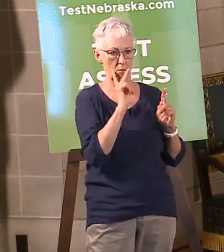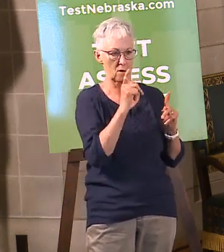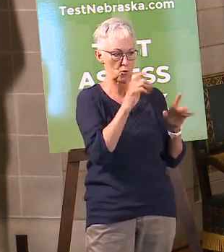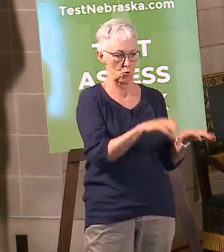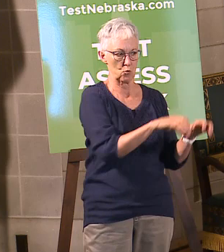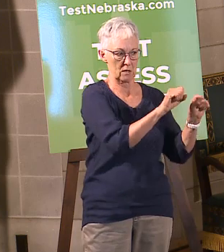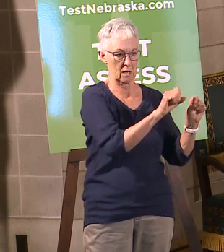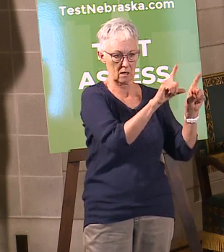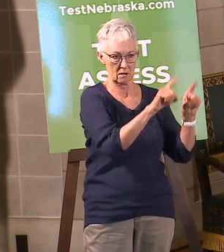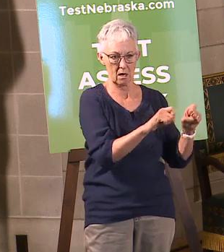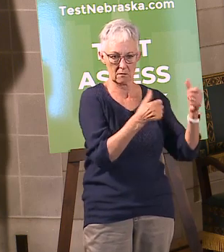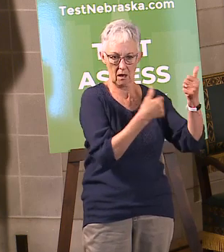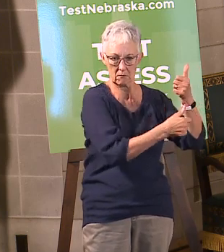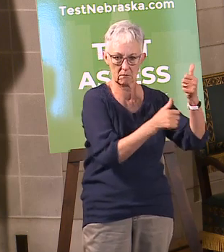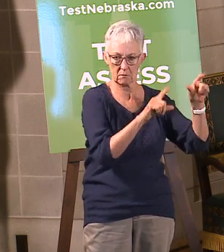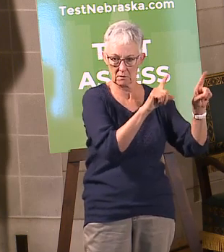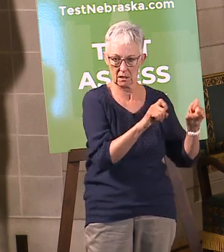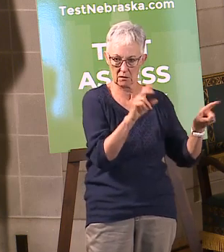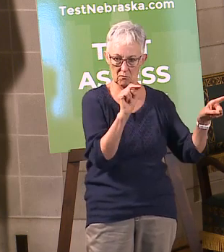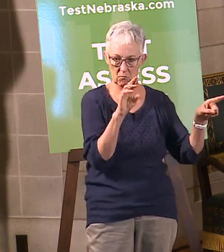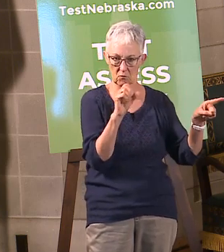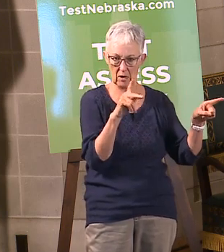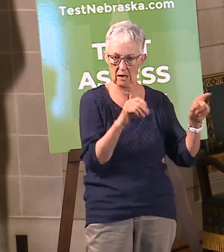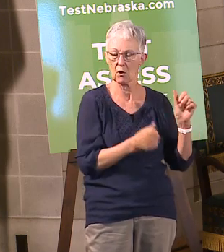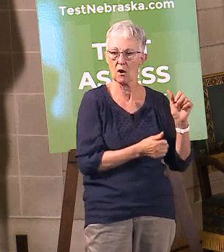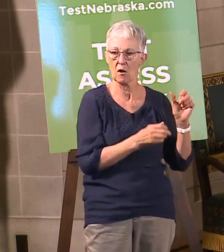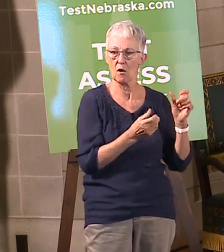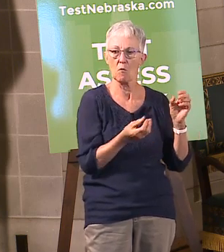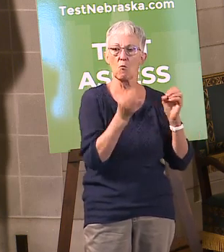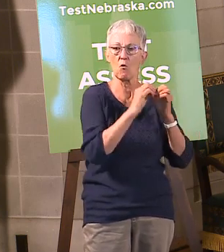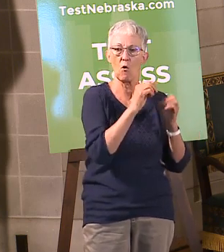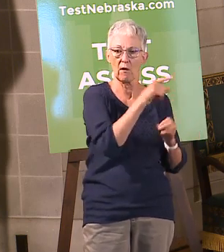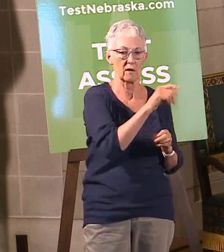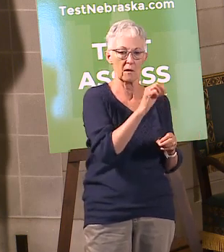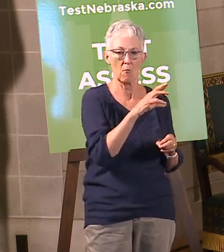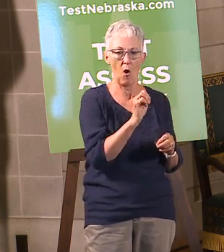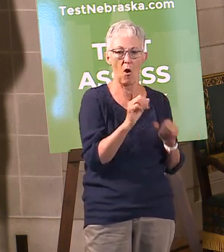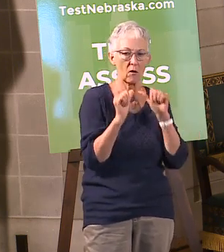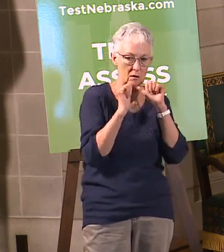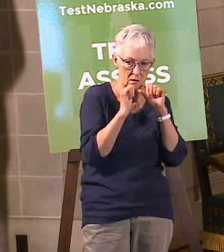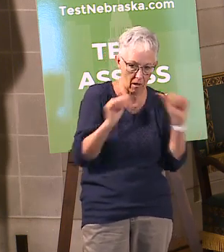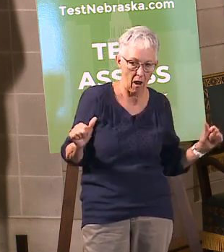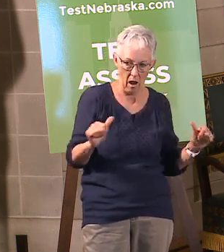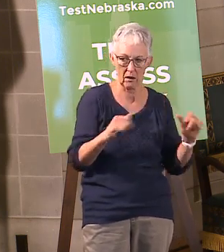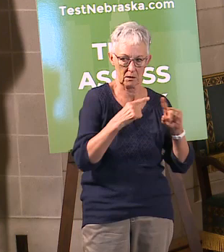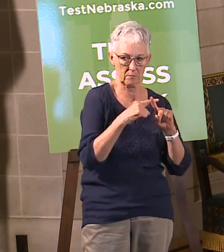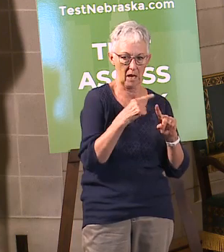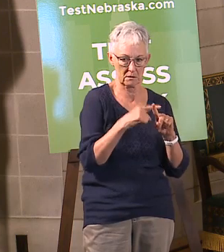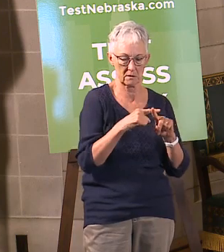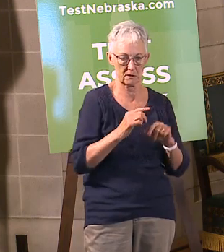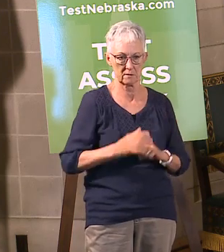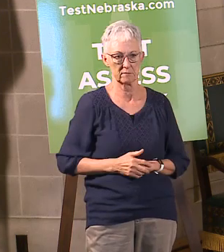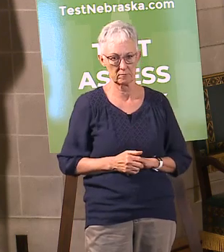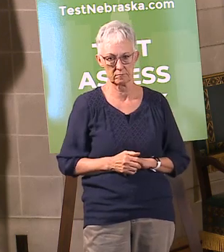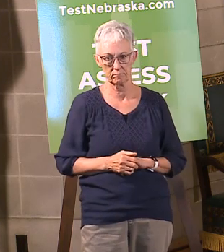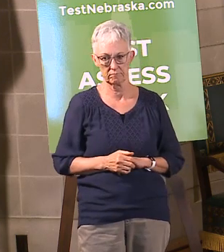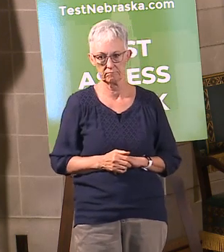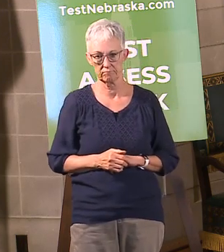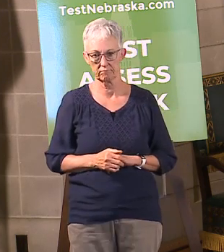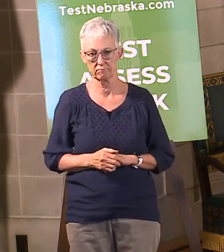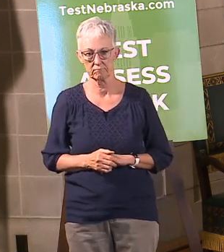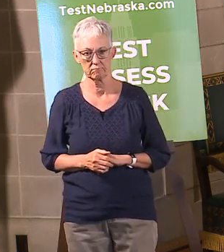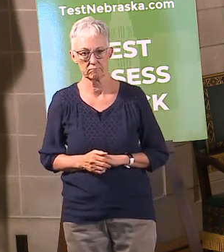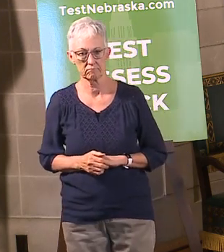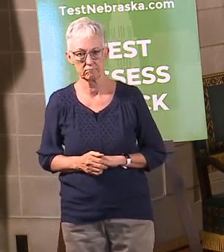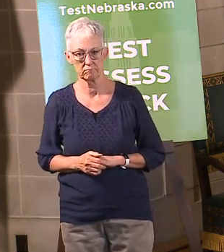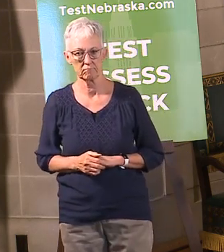Don Walton, Lincoln Journal-Star, has your gradual loosening of restrictions matched up with UNMC counseling? So yeah, so this goes back to,